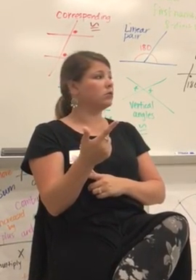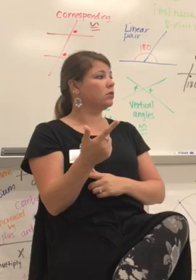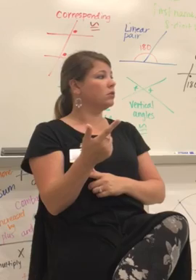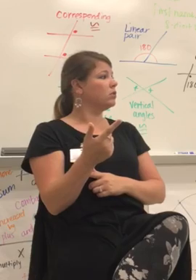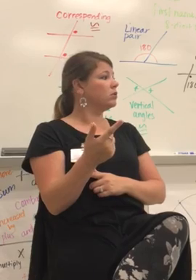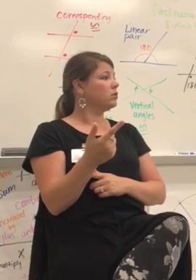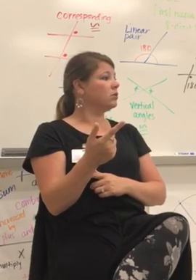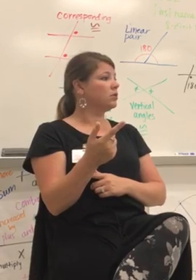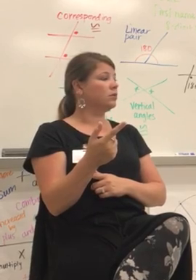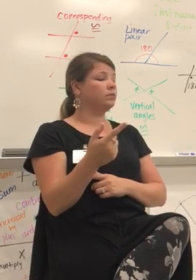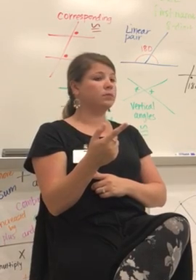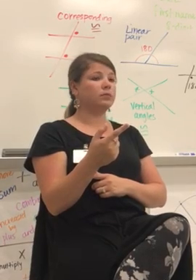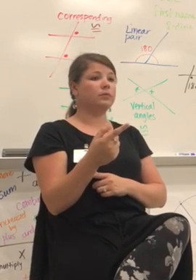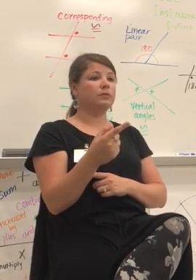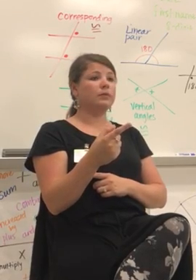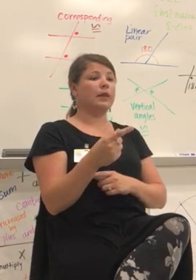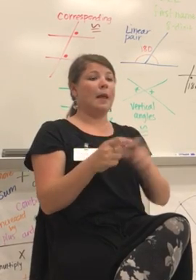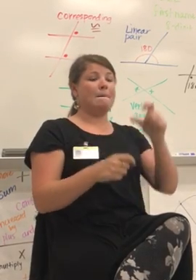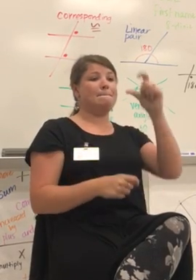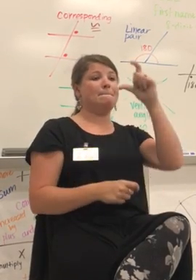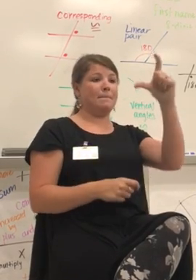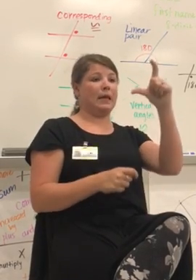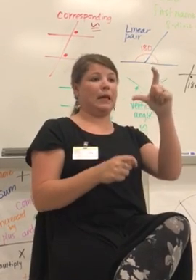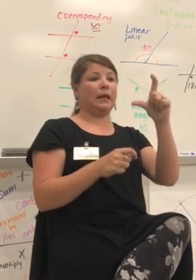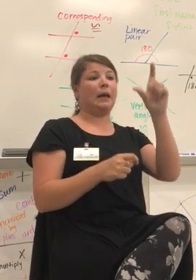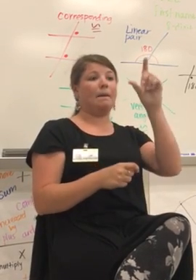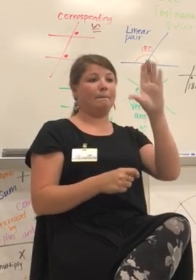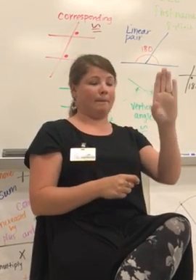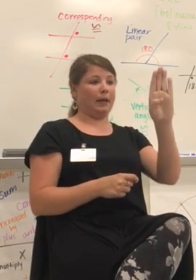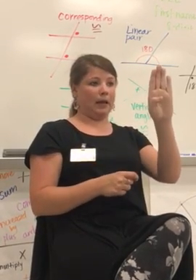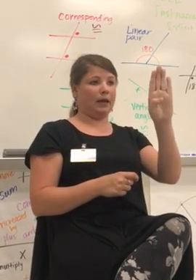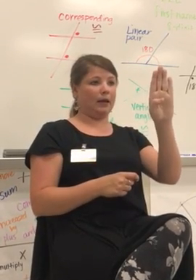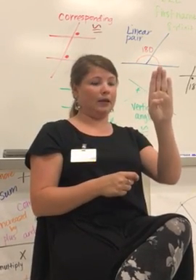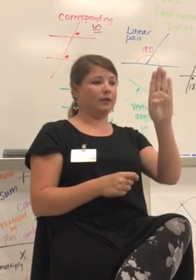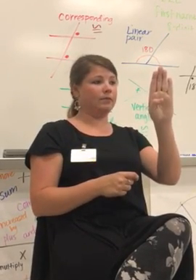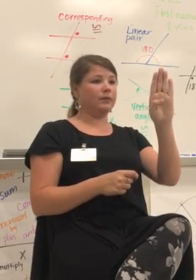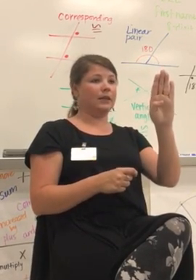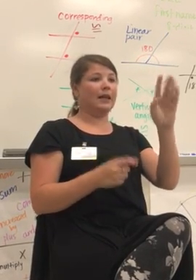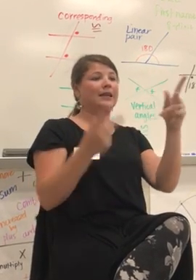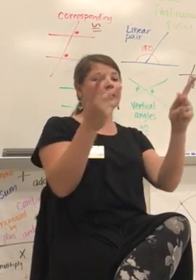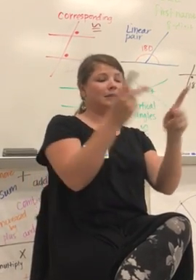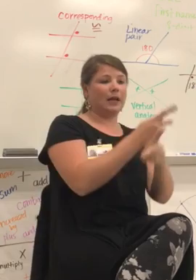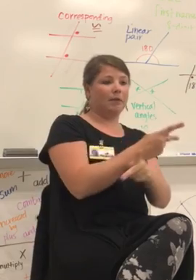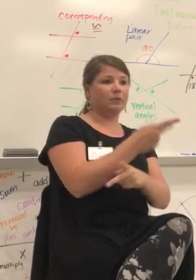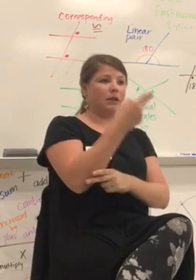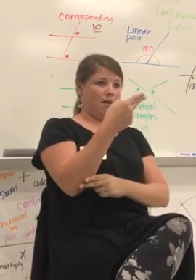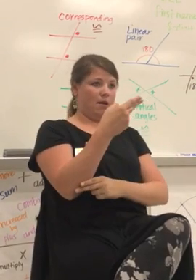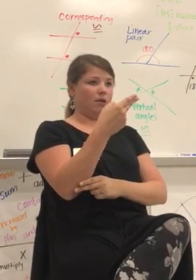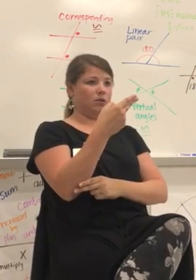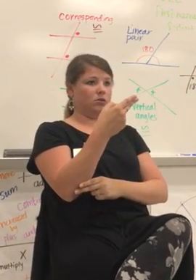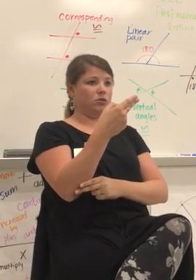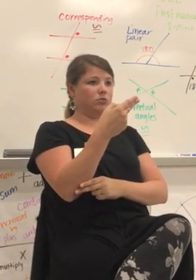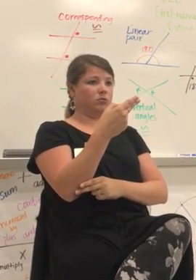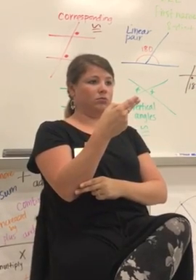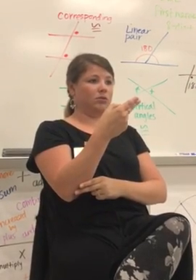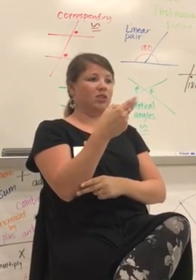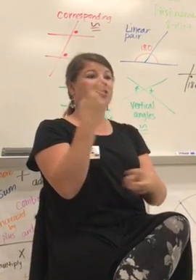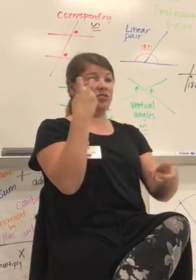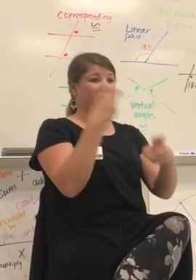Big B, which is the area of the base, times H. So the tricky part on the pyramid is you have to